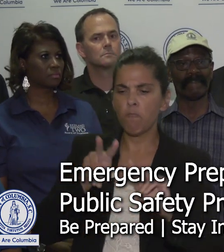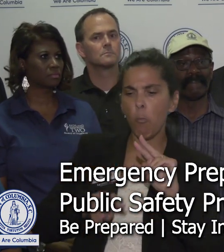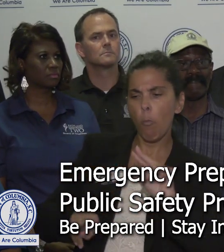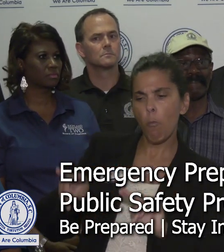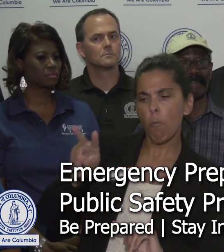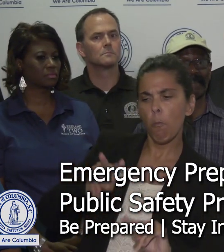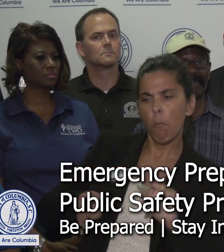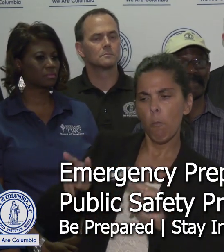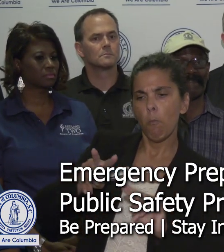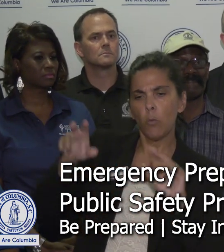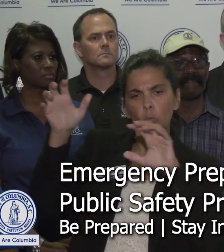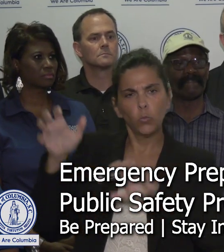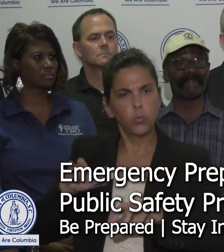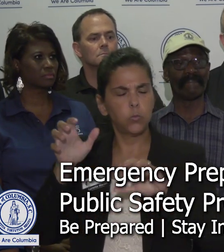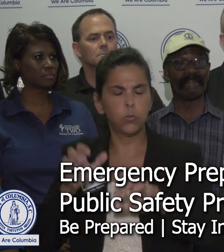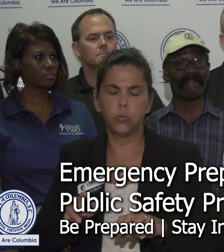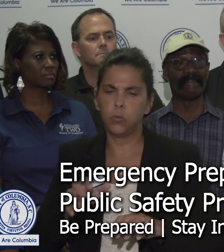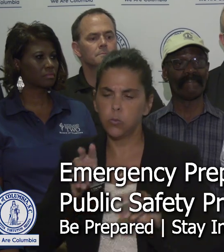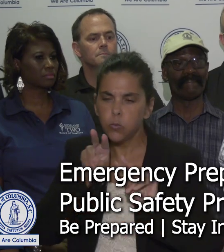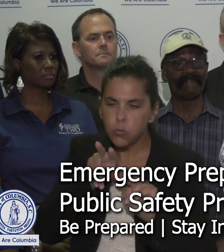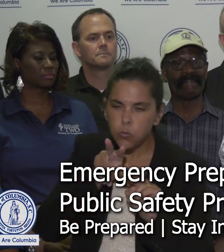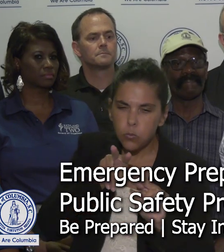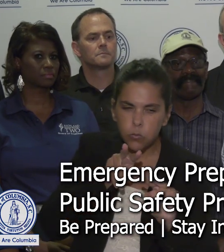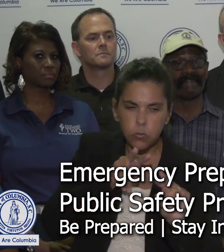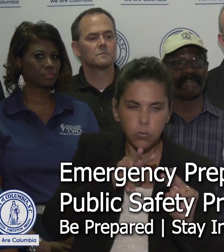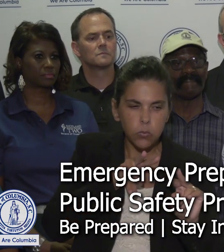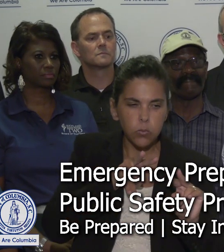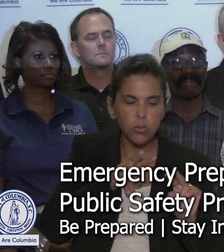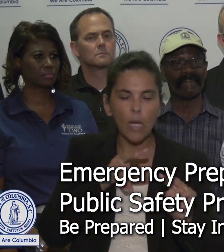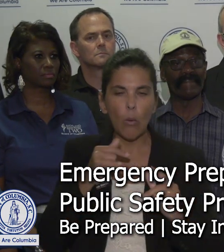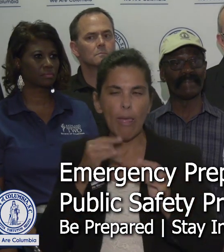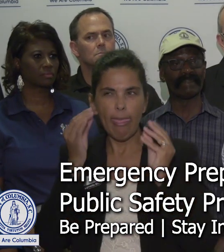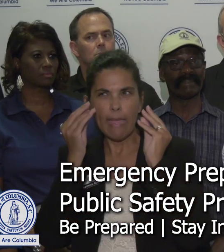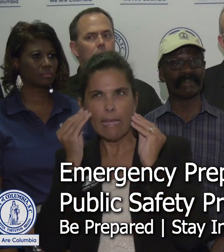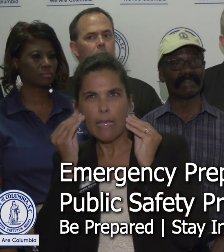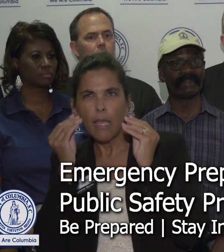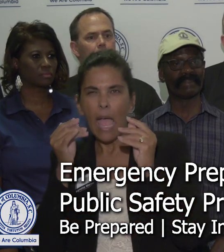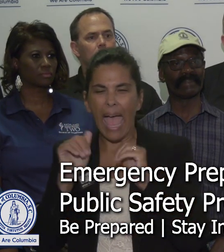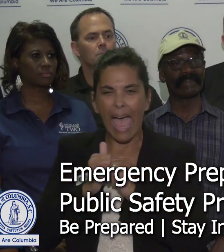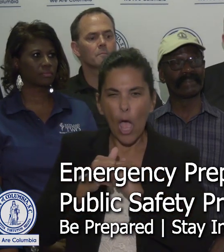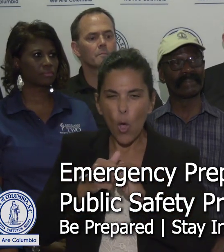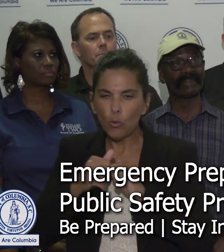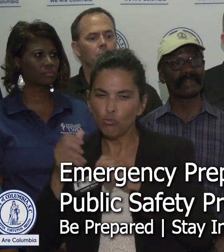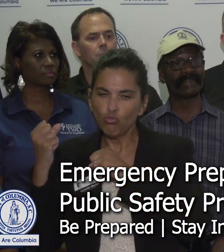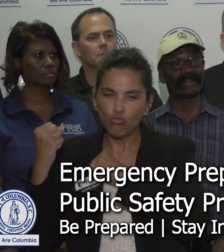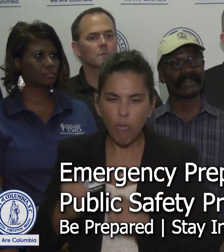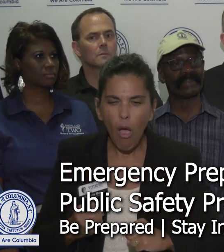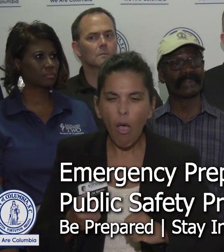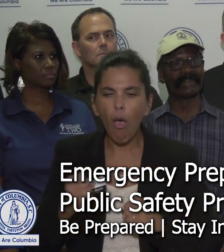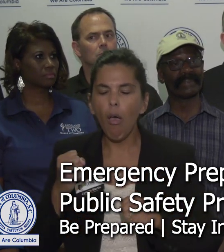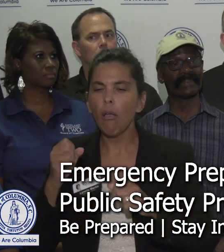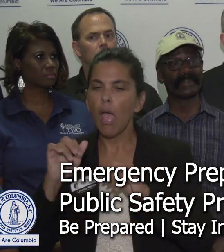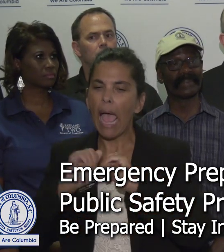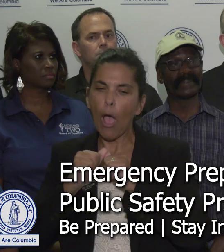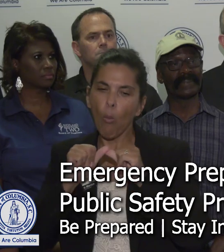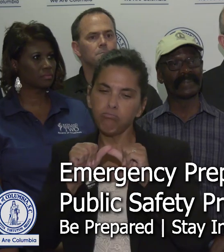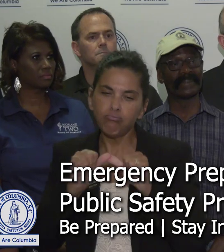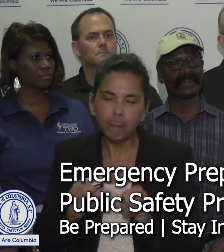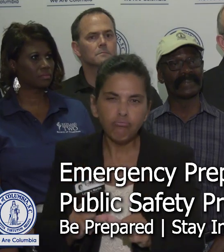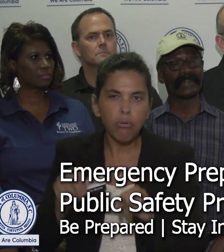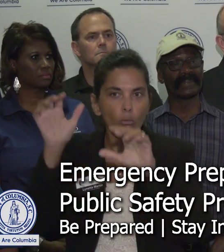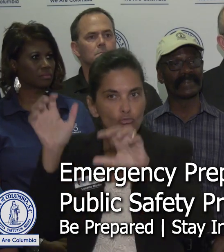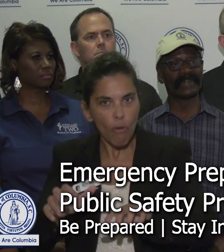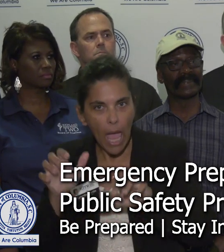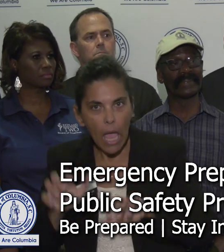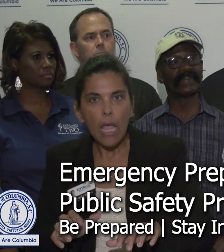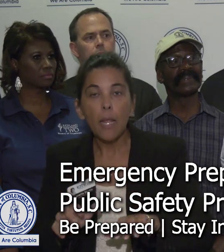this storm very closely, anticipating both an intense and a long duration rainfall event, and also